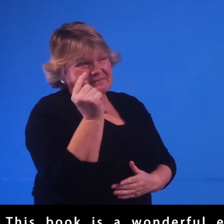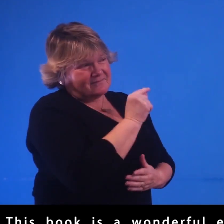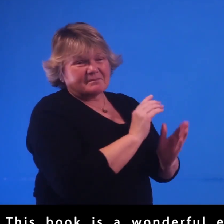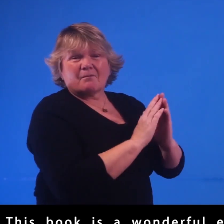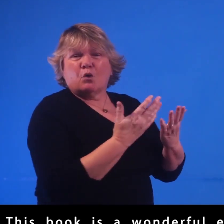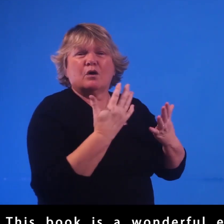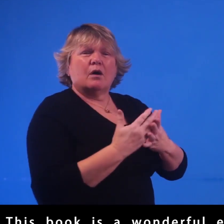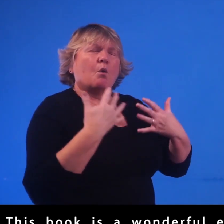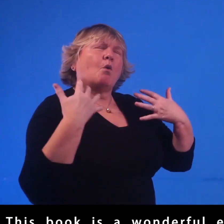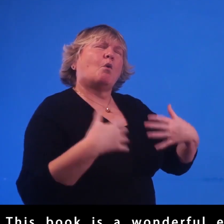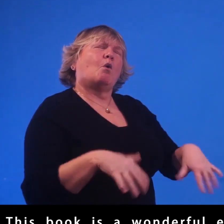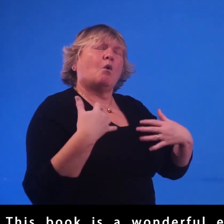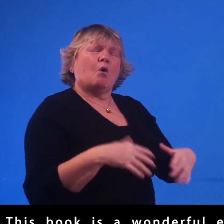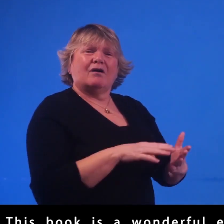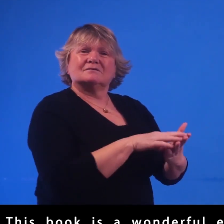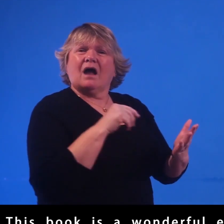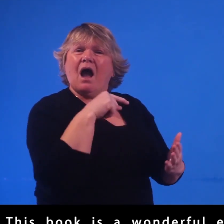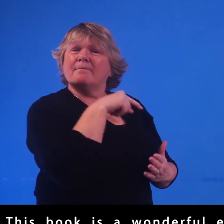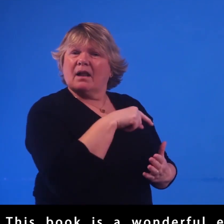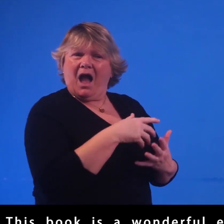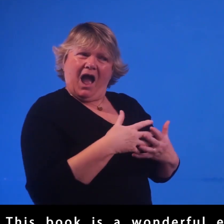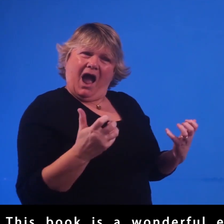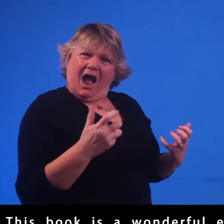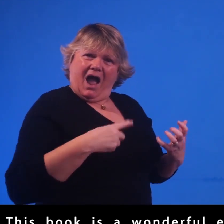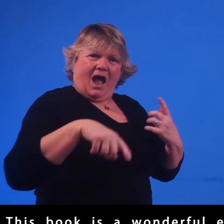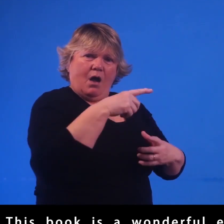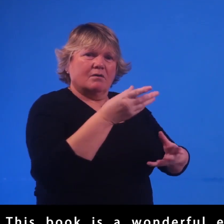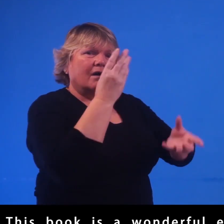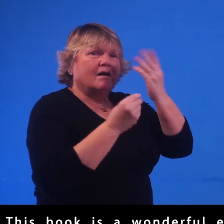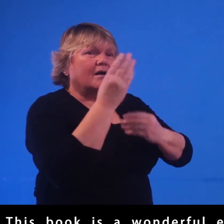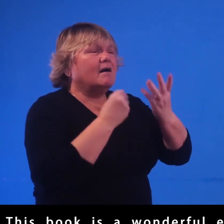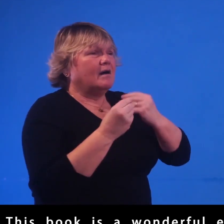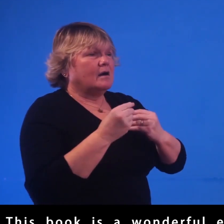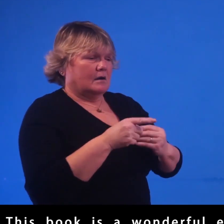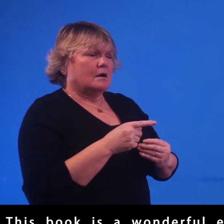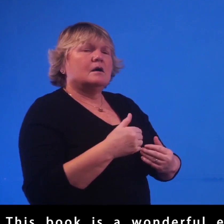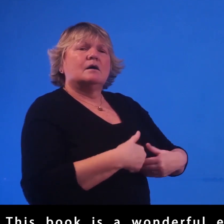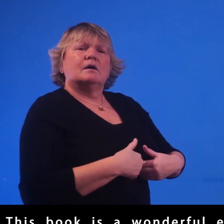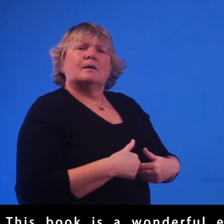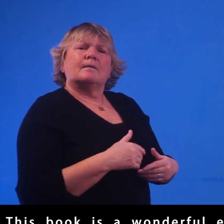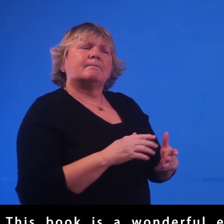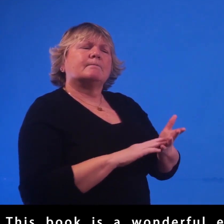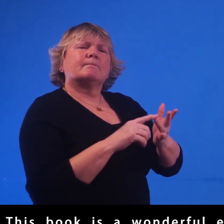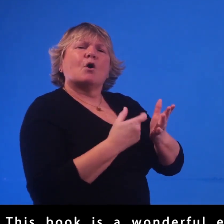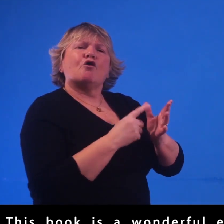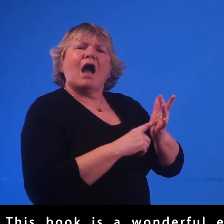This book is a wonderful example of how lessons of morality through nature were common in 19th century